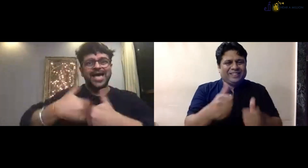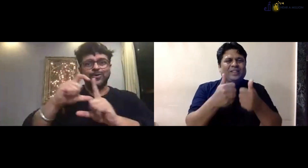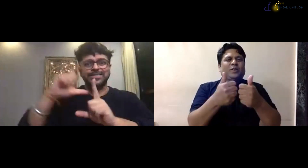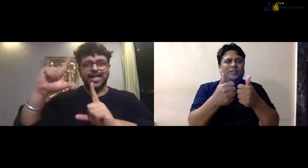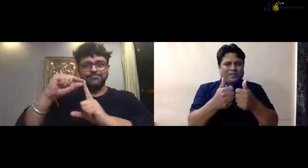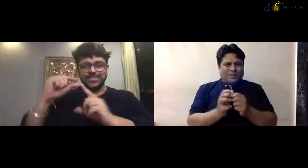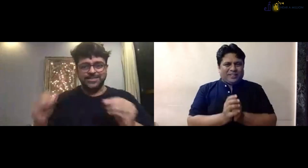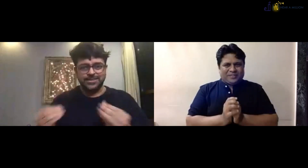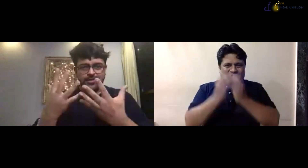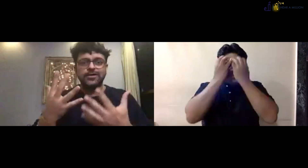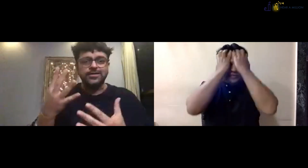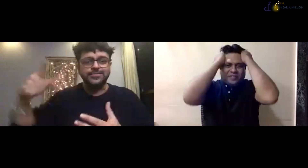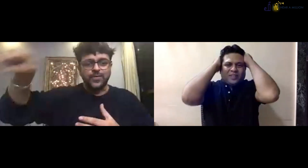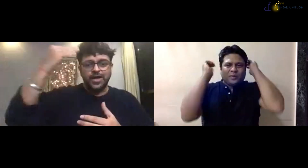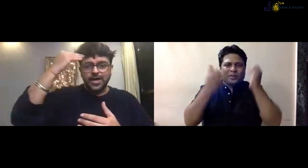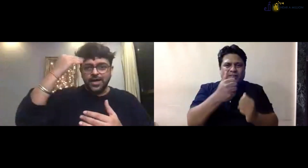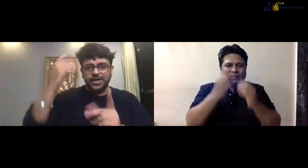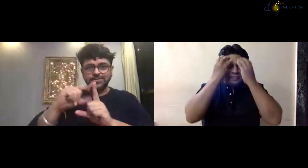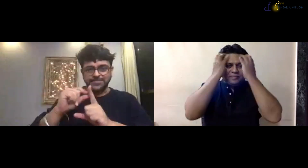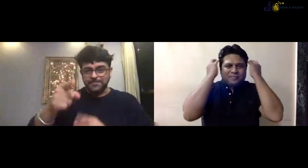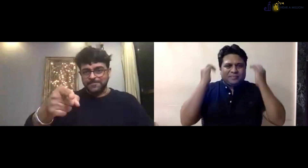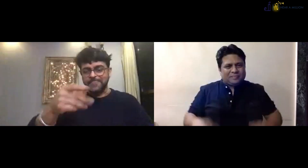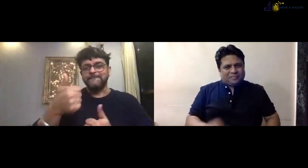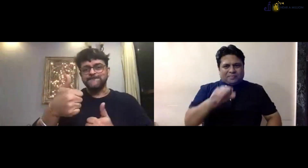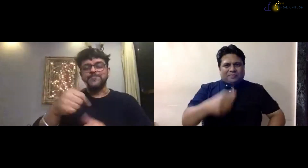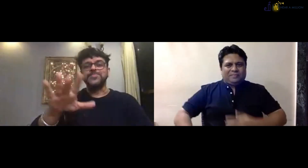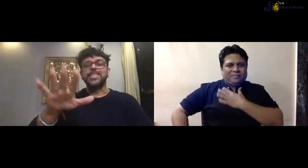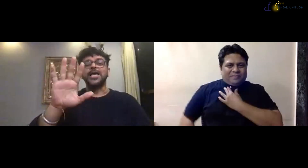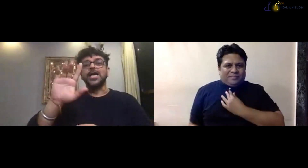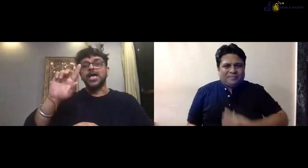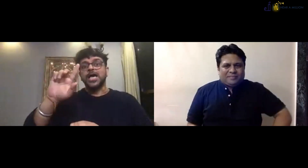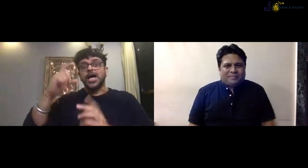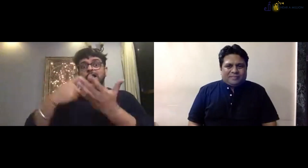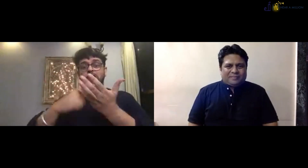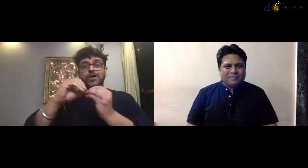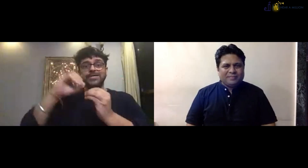I was just adding about the background of how DLP started so that people are aware.